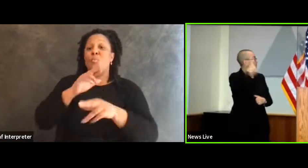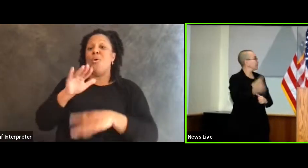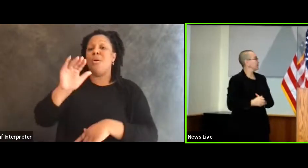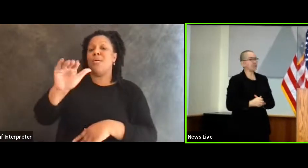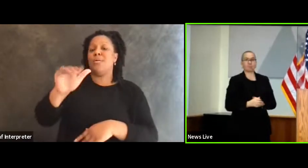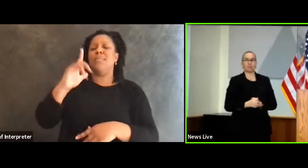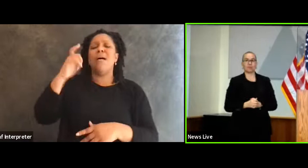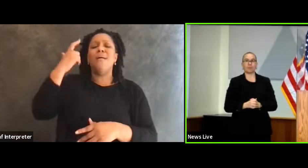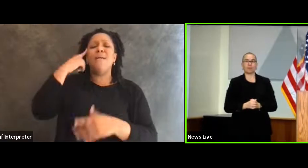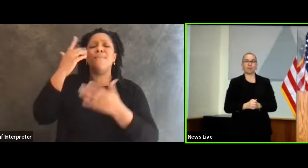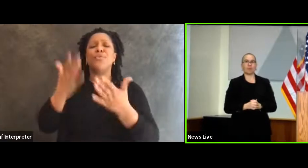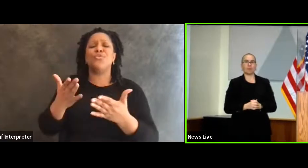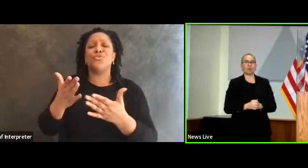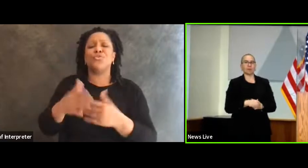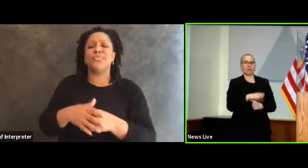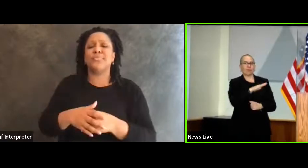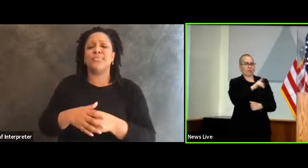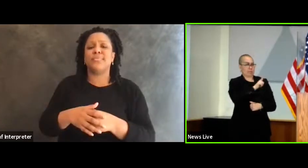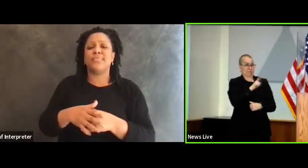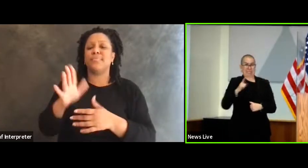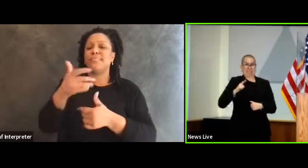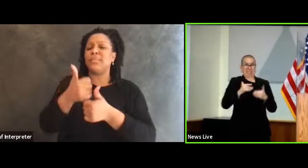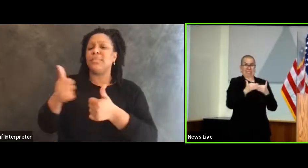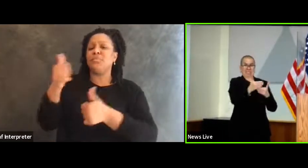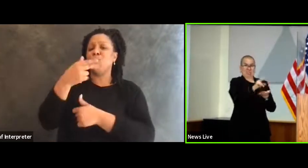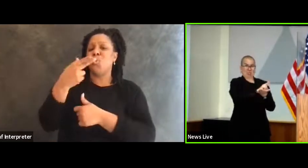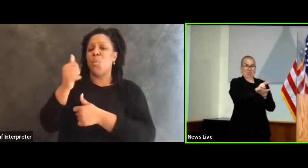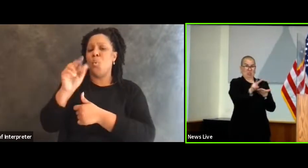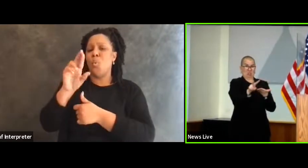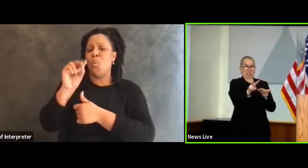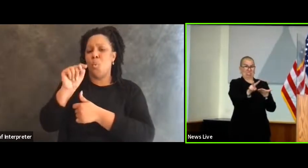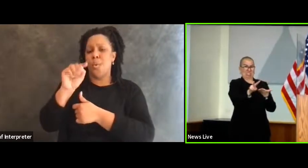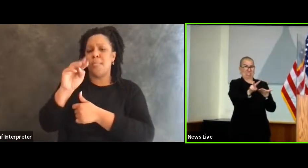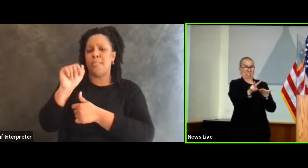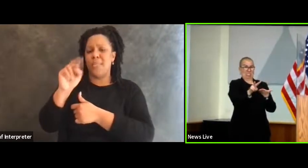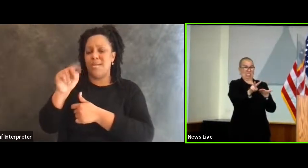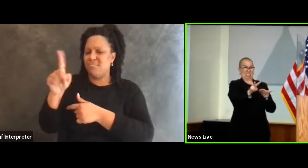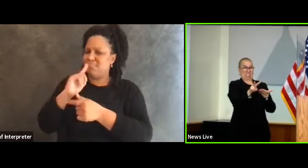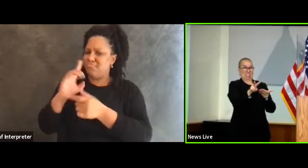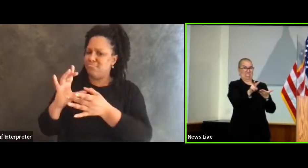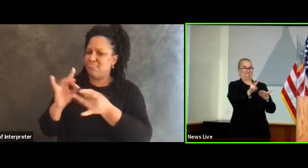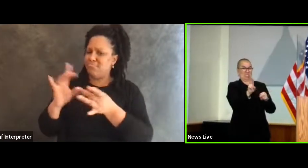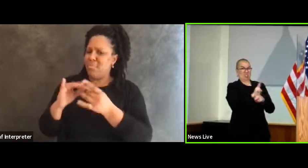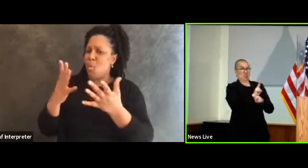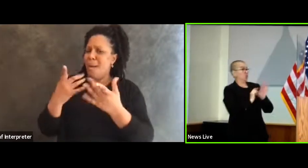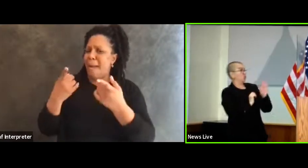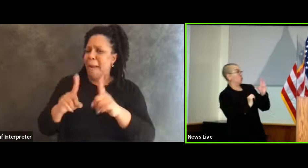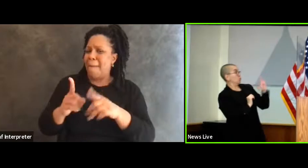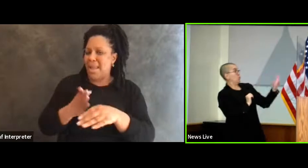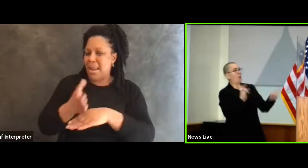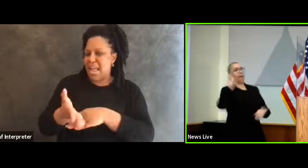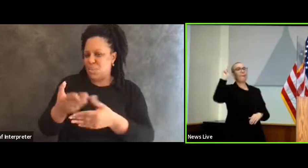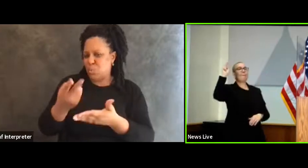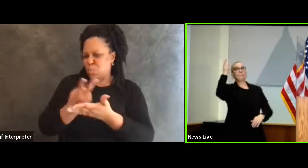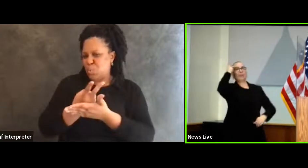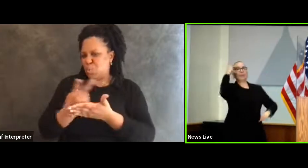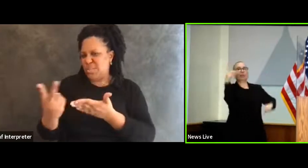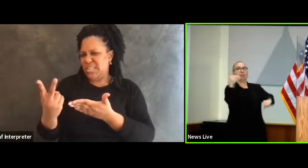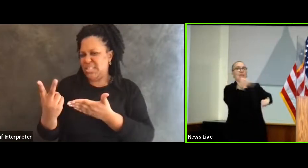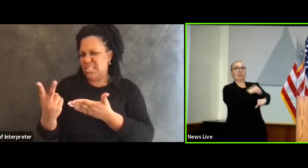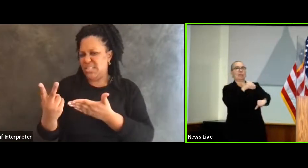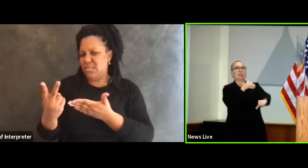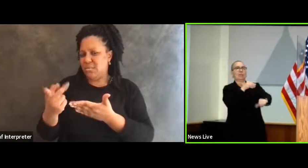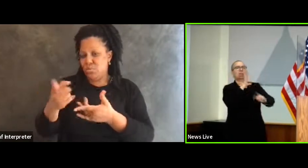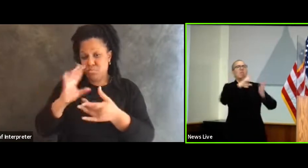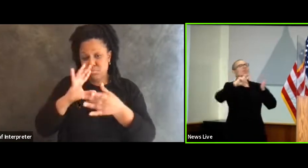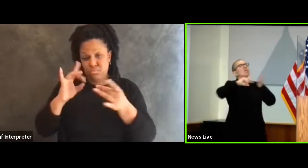next 2 weeks. When you talk about burning and using your political capital, what does that actually look like and mean? I mean, are you willing to say, for example, that you